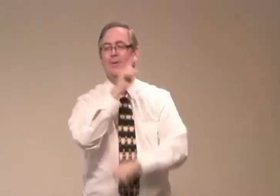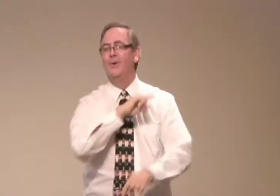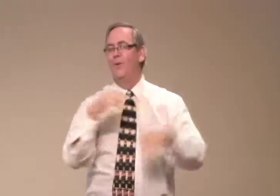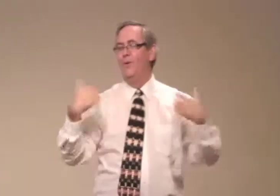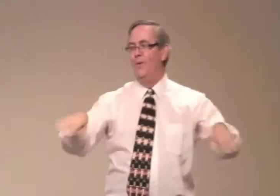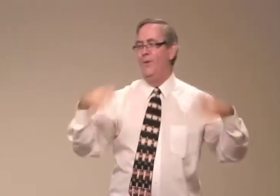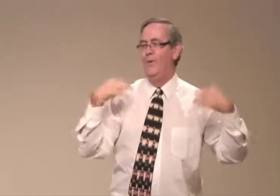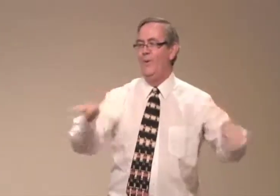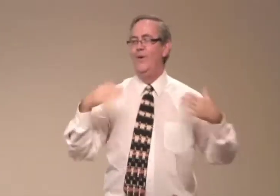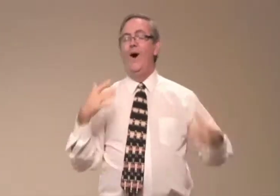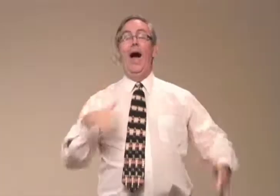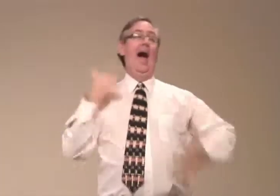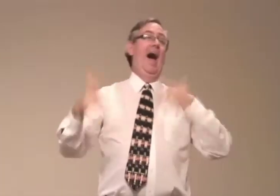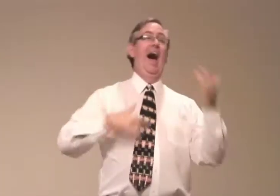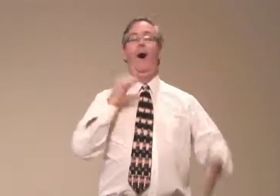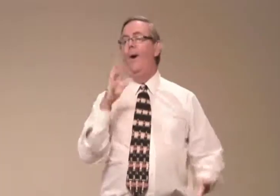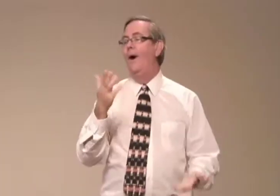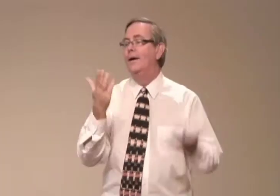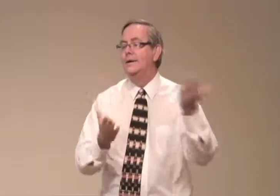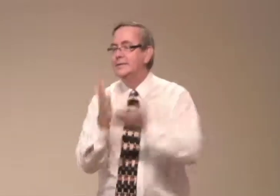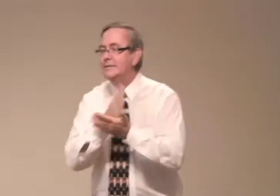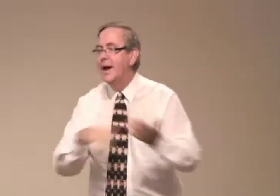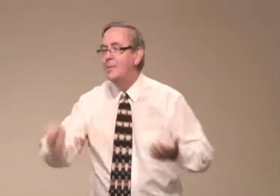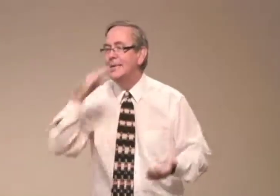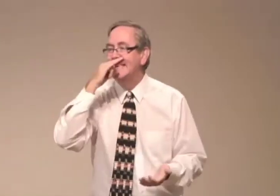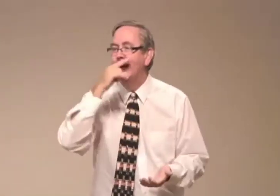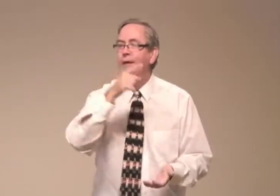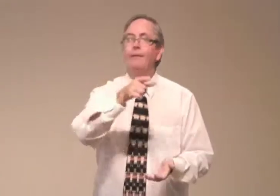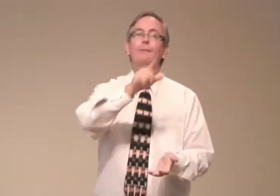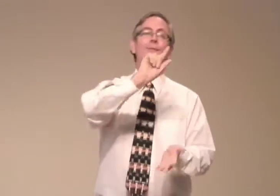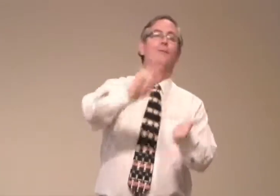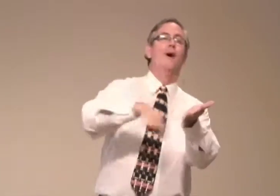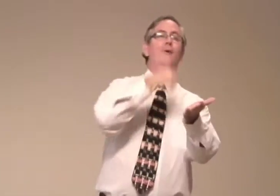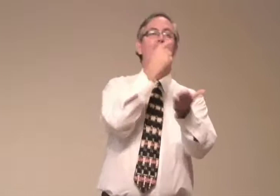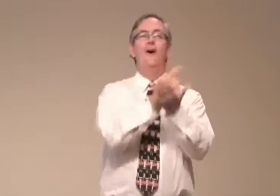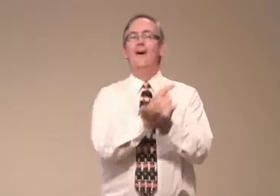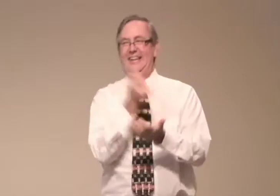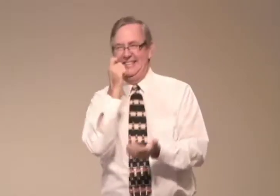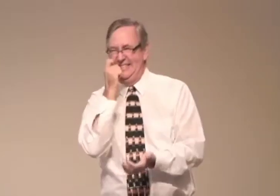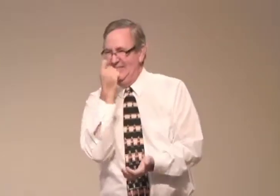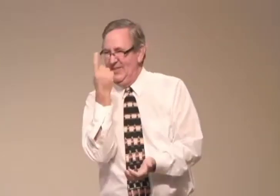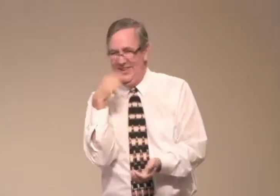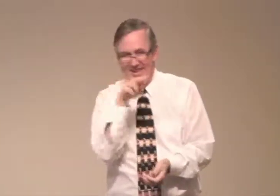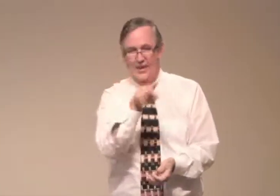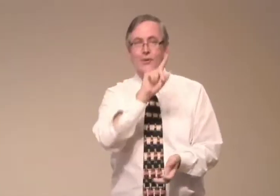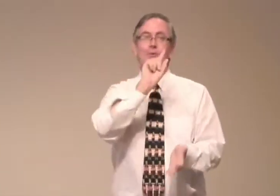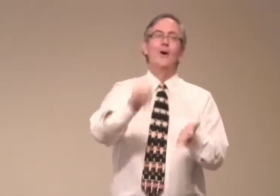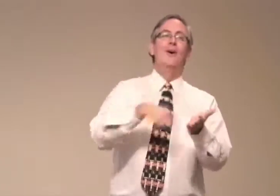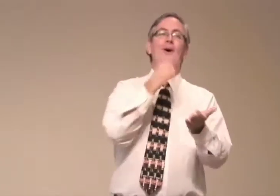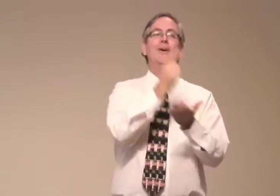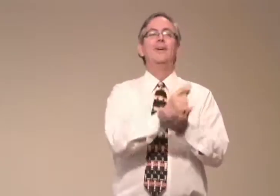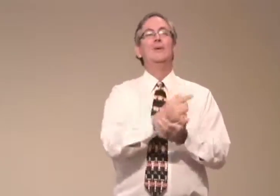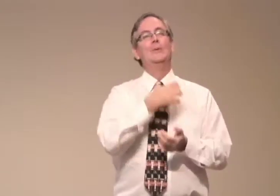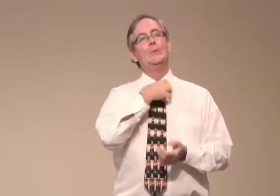somebody home comes. Everybody's excited about home coming. Sometimes there's a kid that graduated